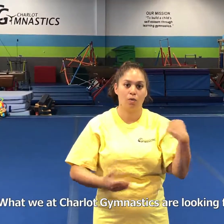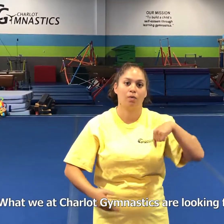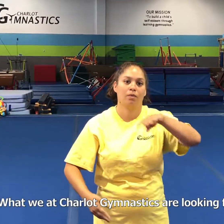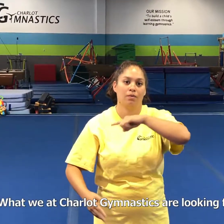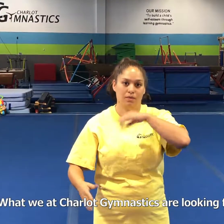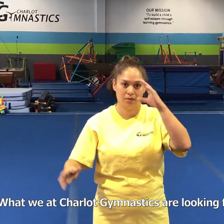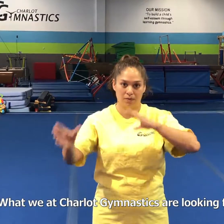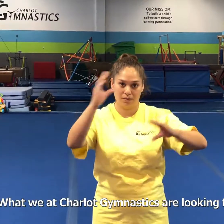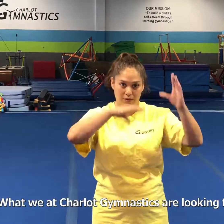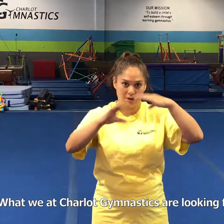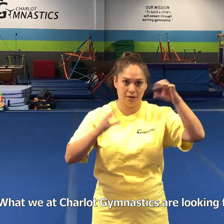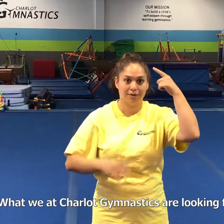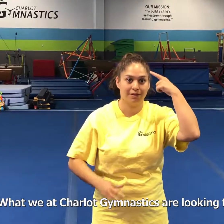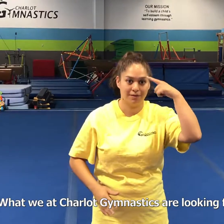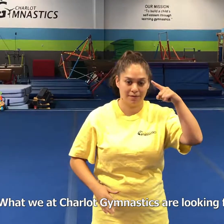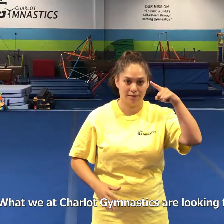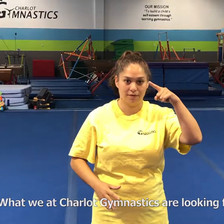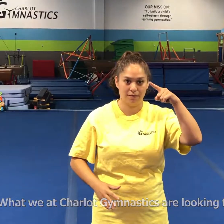at Charlotte Gymnastics are looking for.